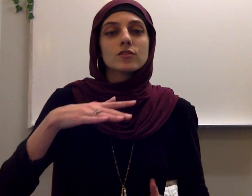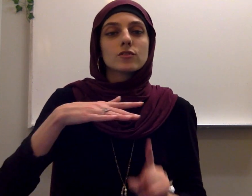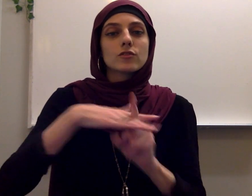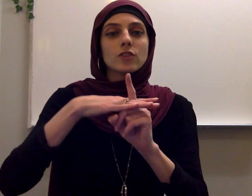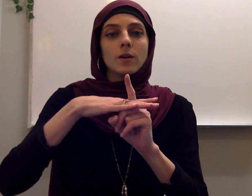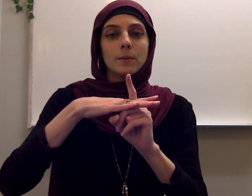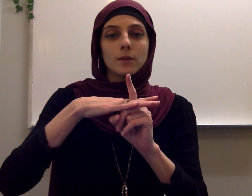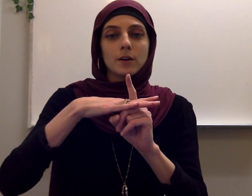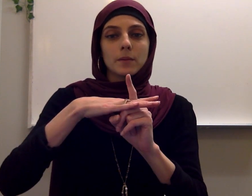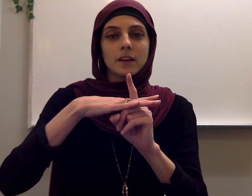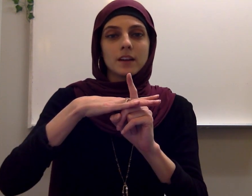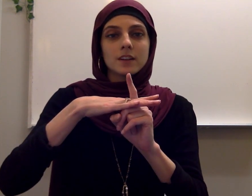Show up or appear.